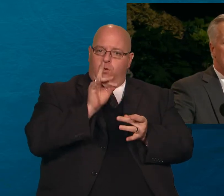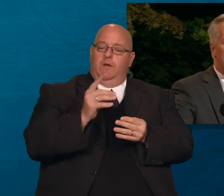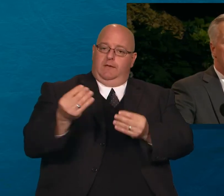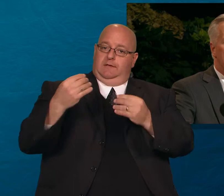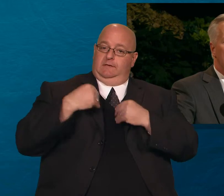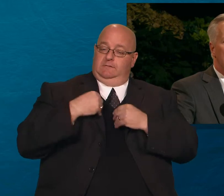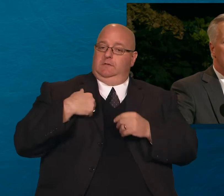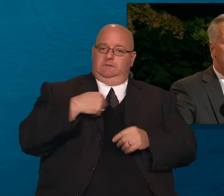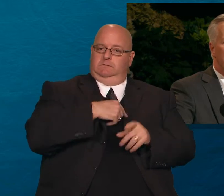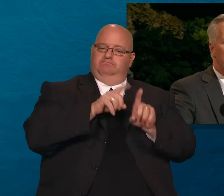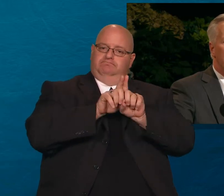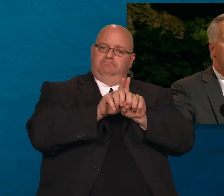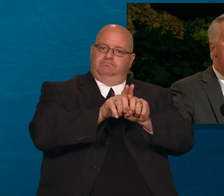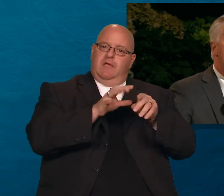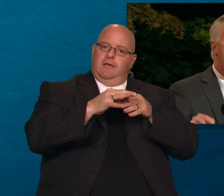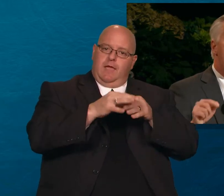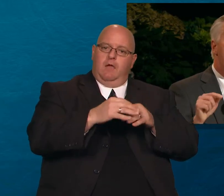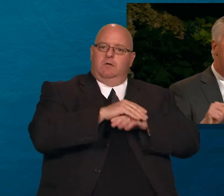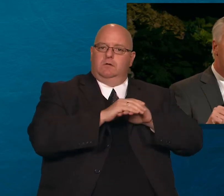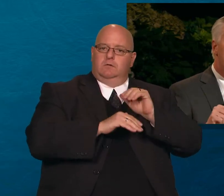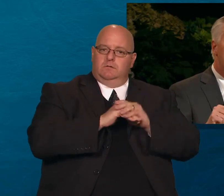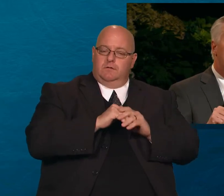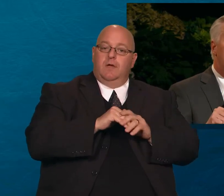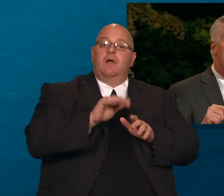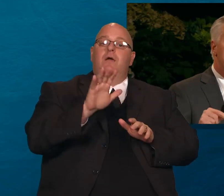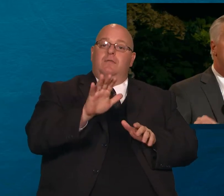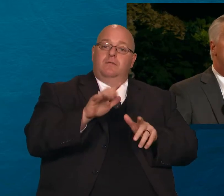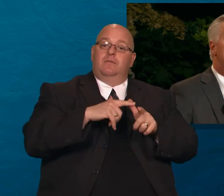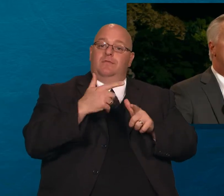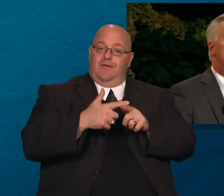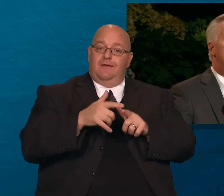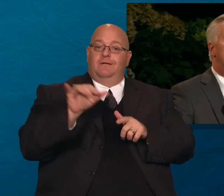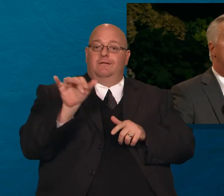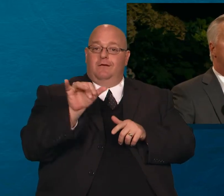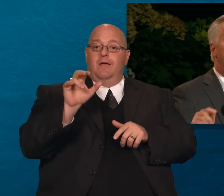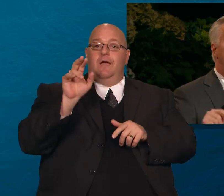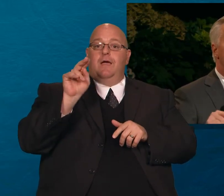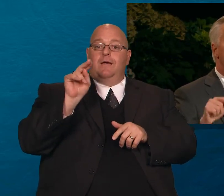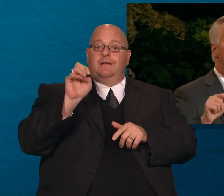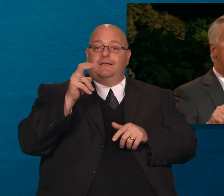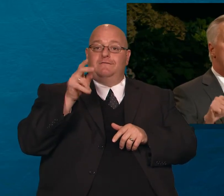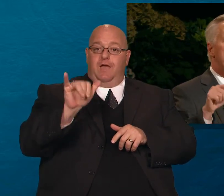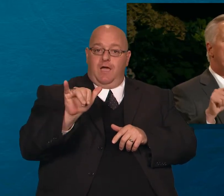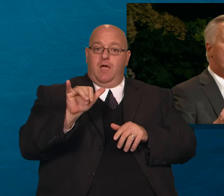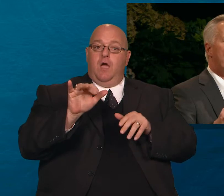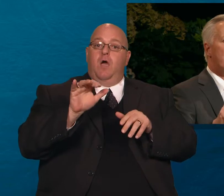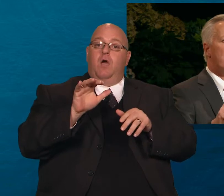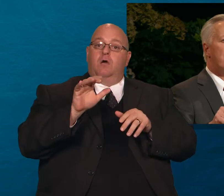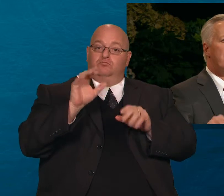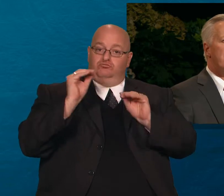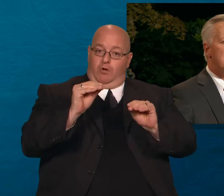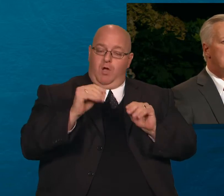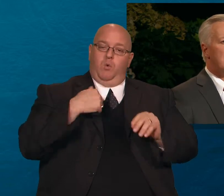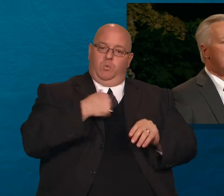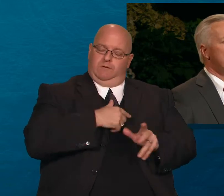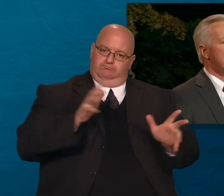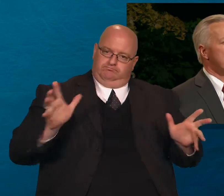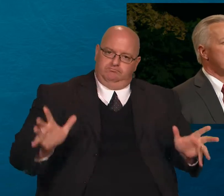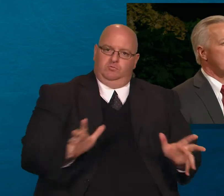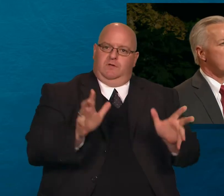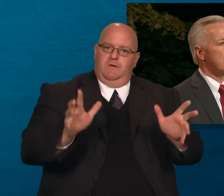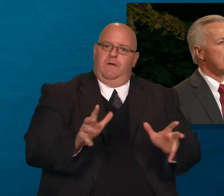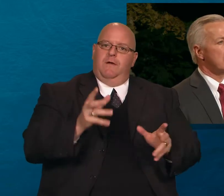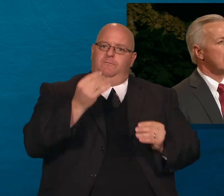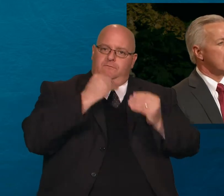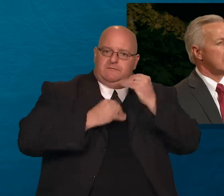as a guide and comforter. And then, as Nephi taught, we press forward, feasting on the words